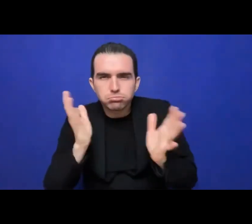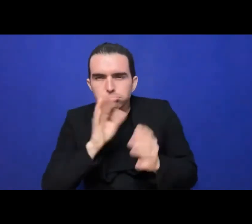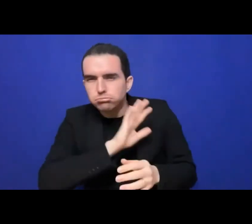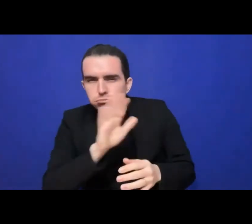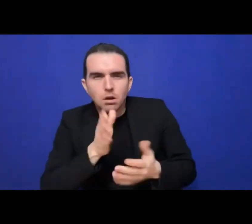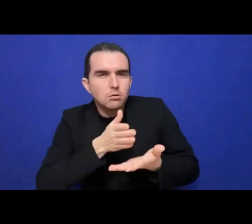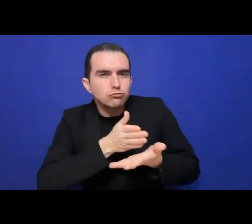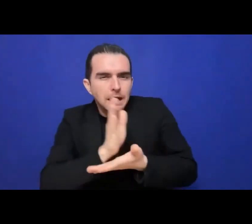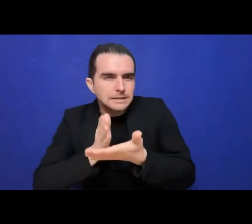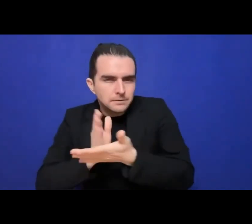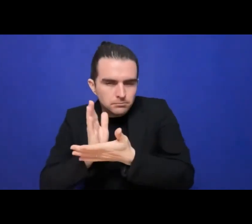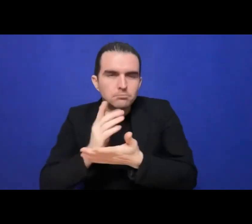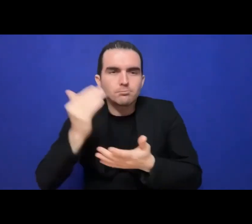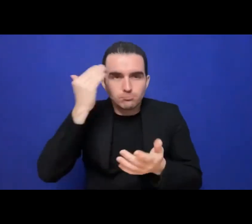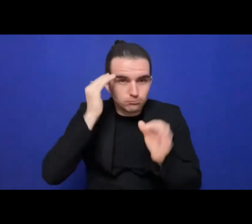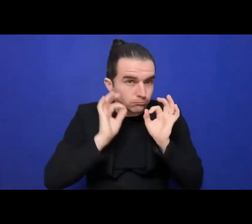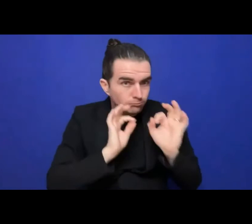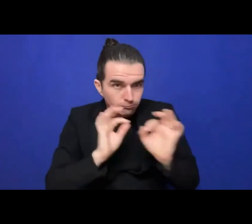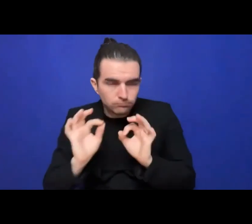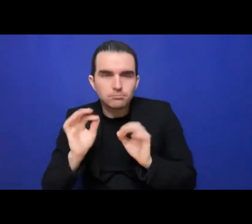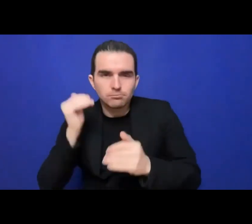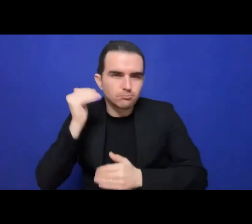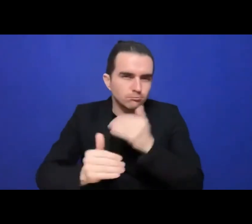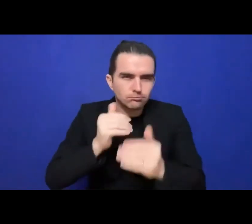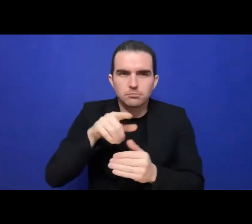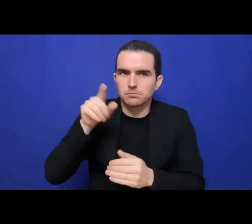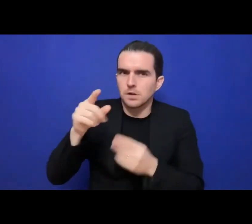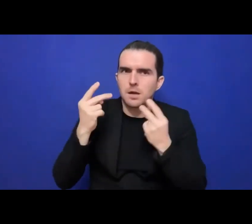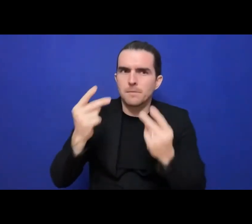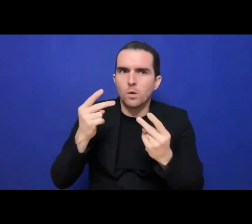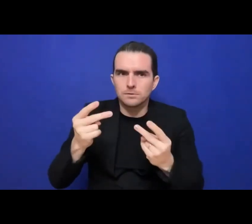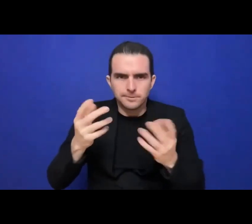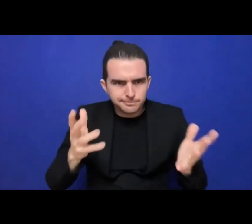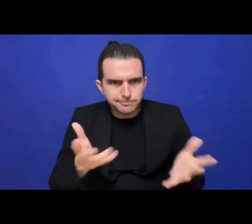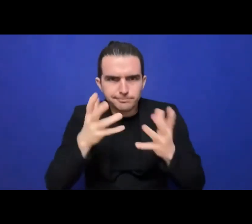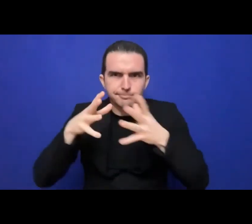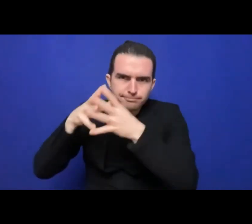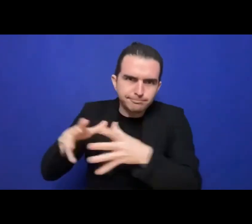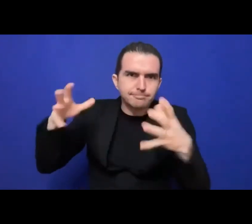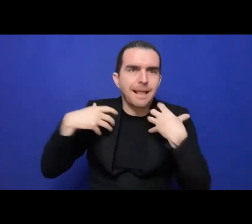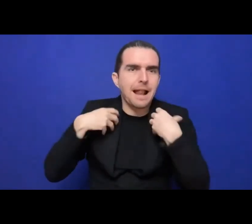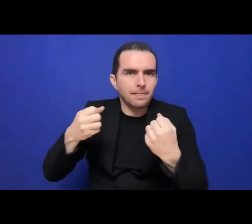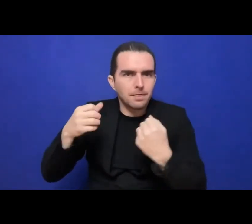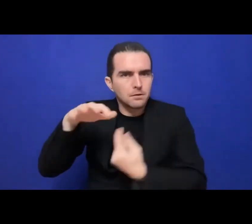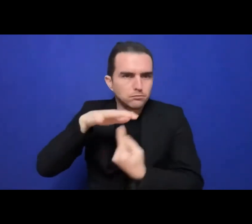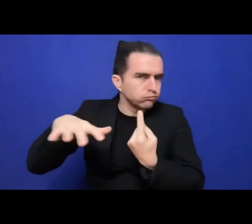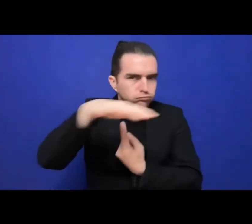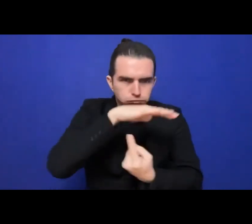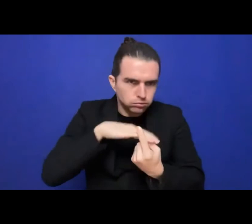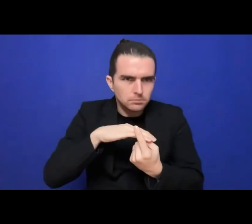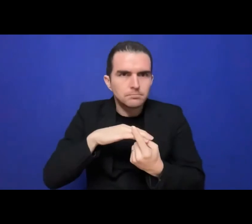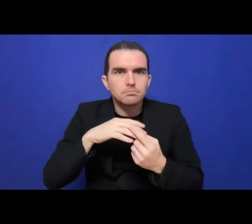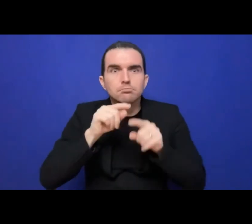great. Moving on, we are now traveling over to Kenya. We have Mercy Onsando, who is